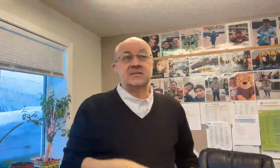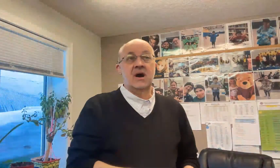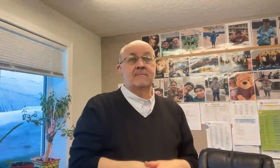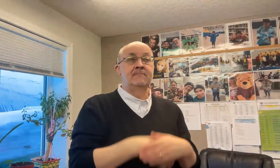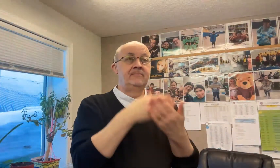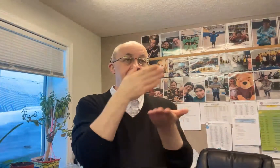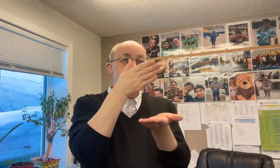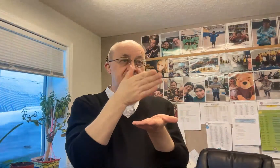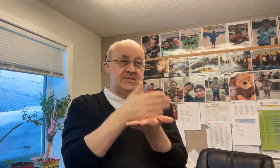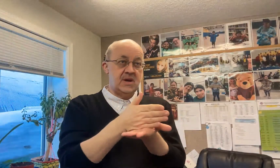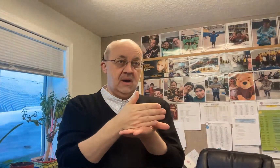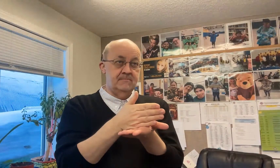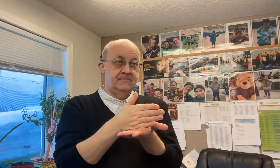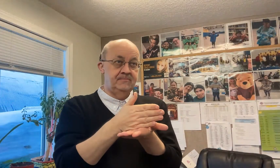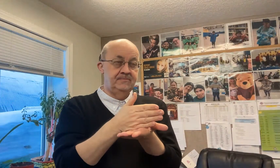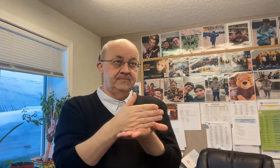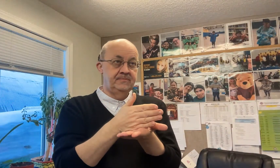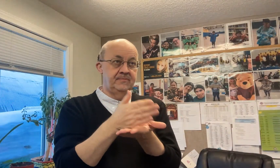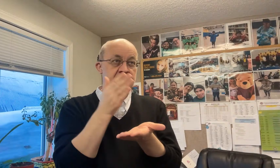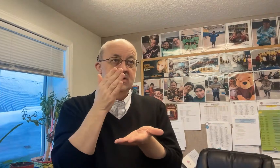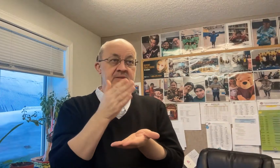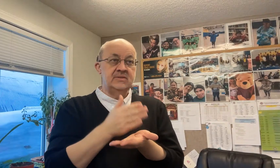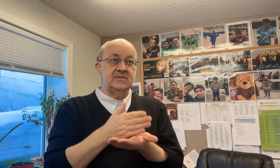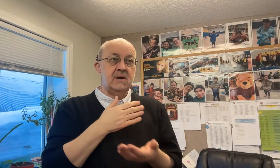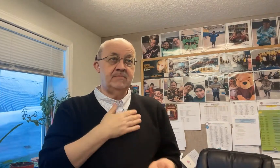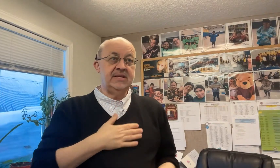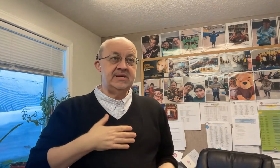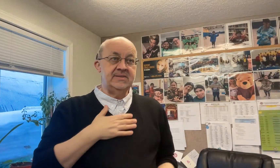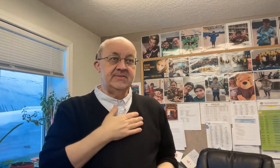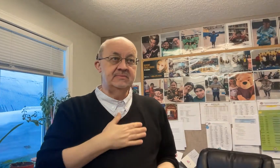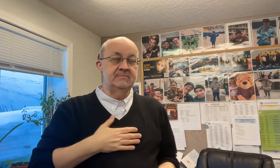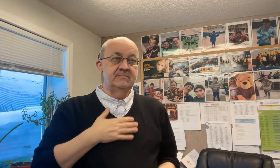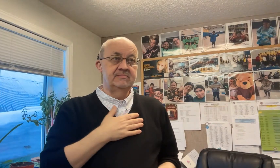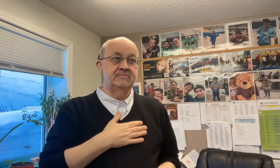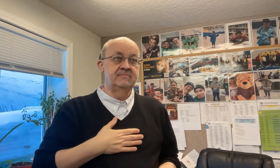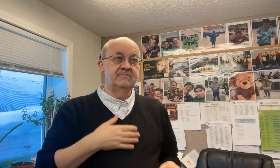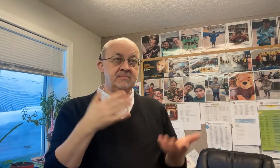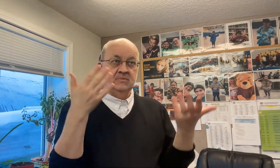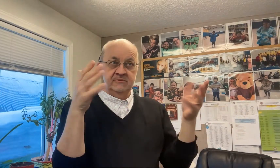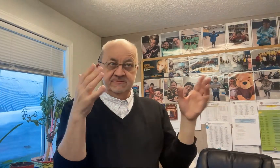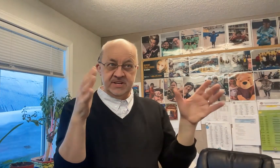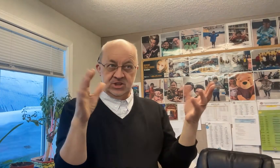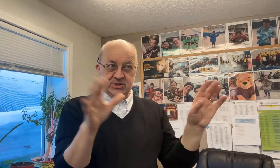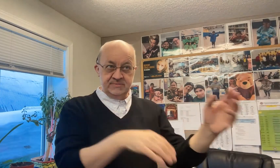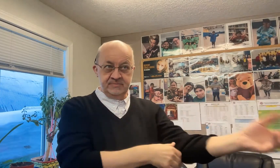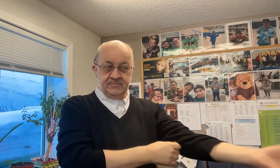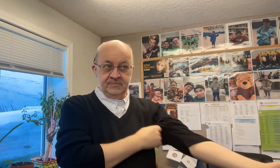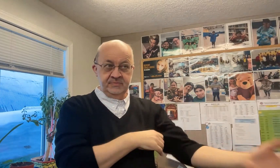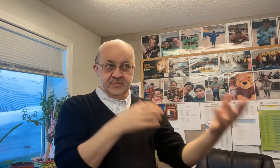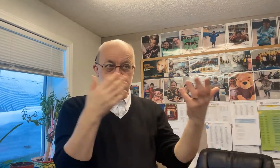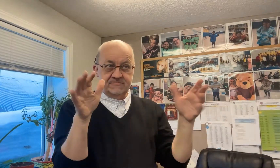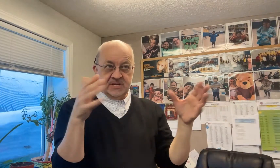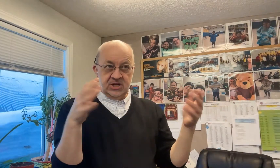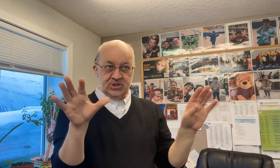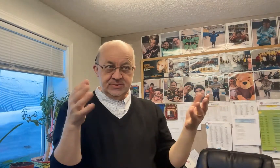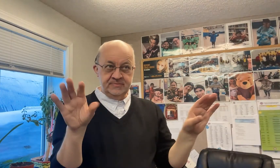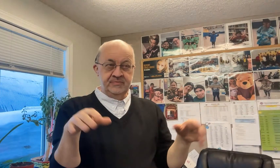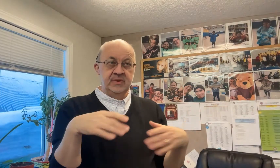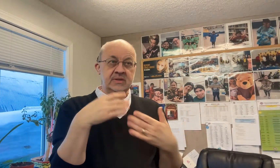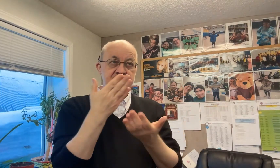Stop. Stop. Stop, please. Finished. You're finished.